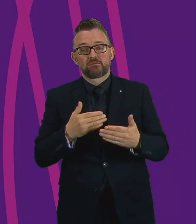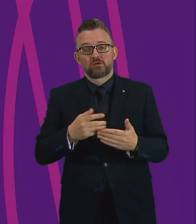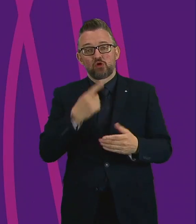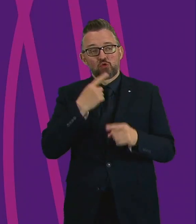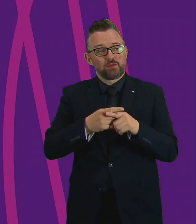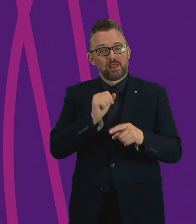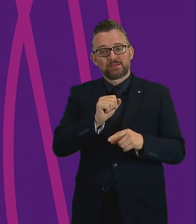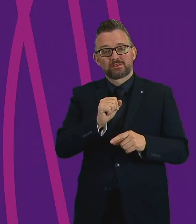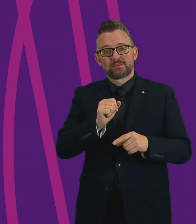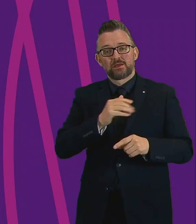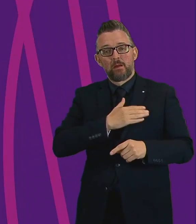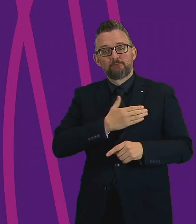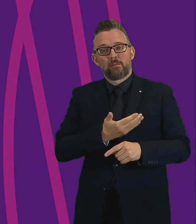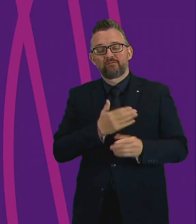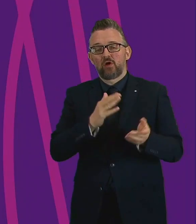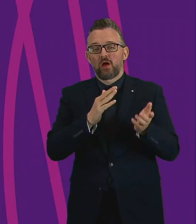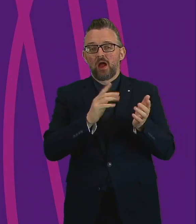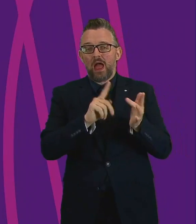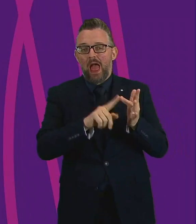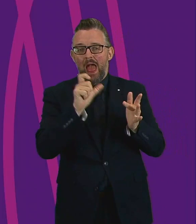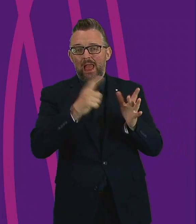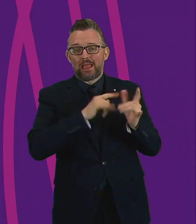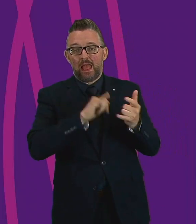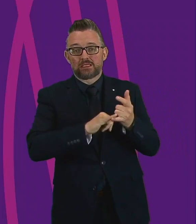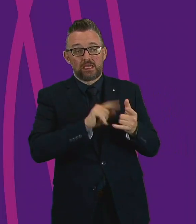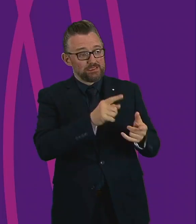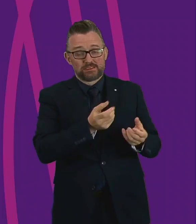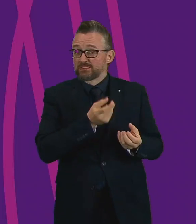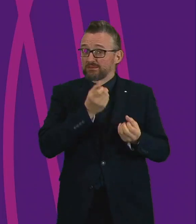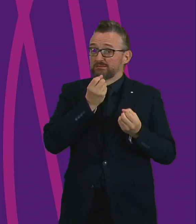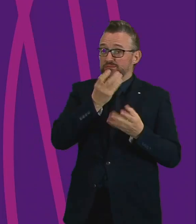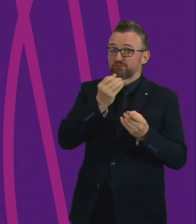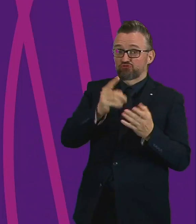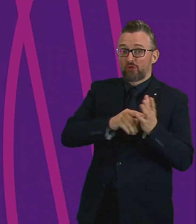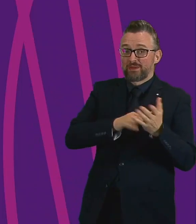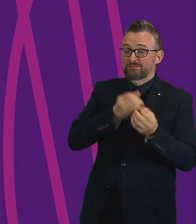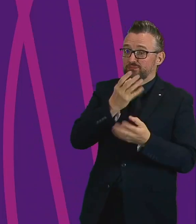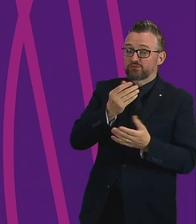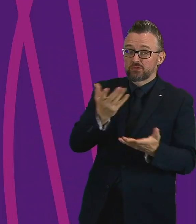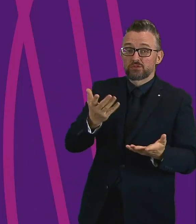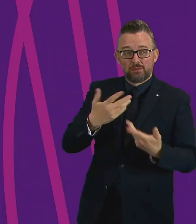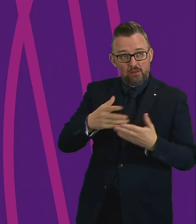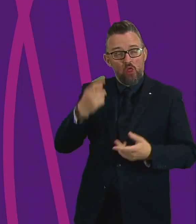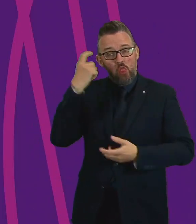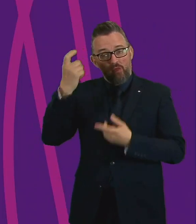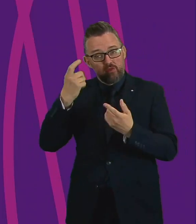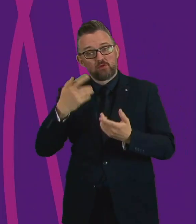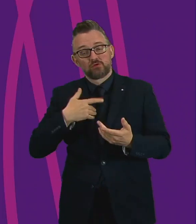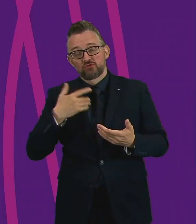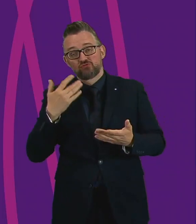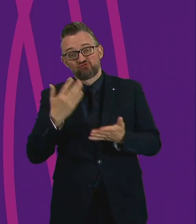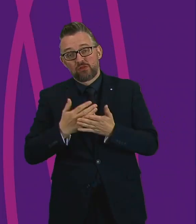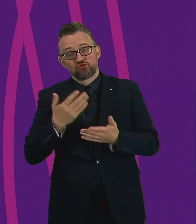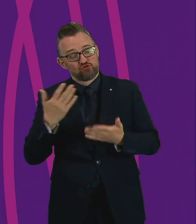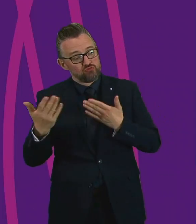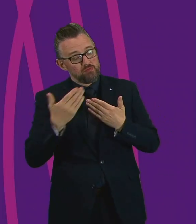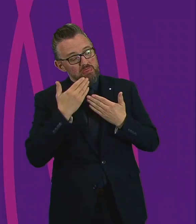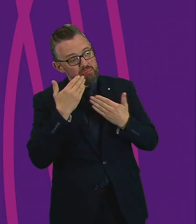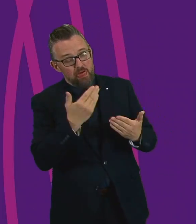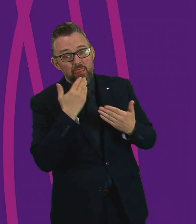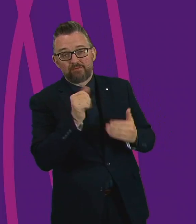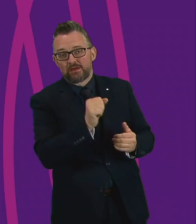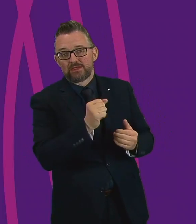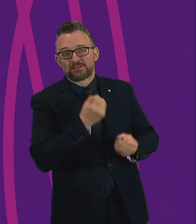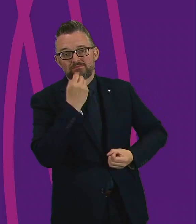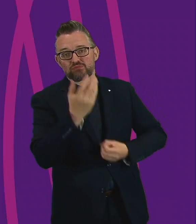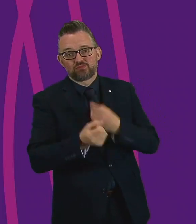of ICAS. But his contributions are always thoughtful, and I think we should all be grateful for those contributions as a